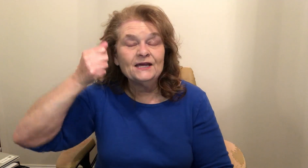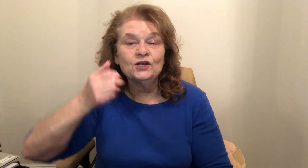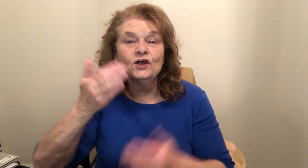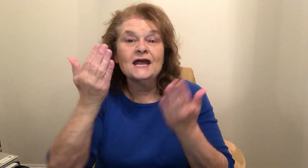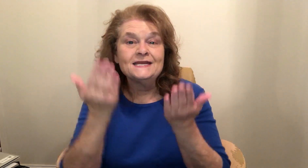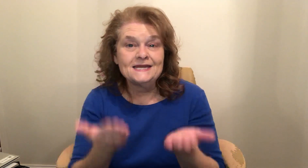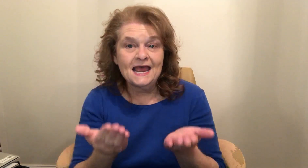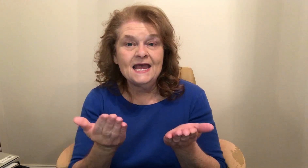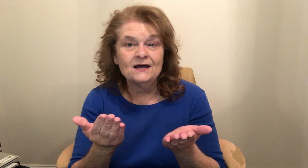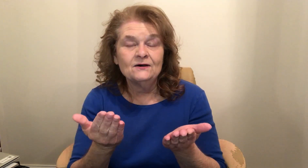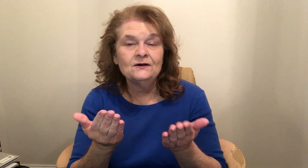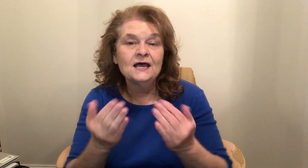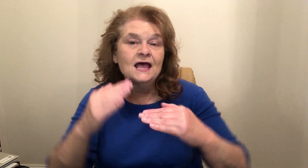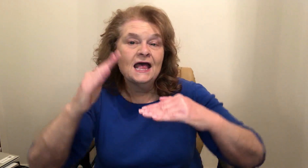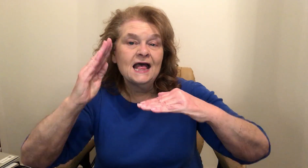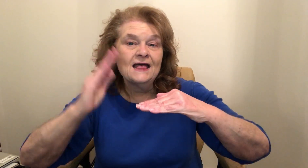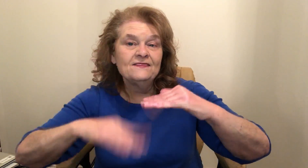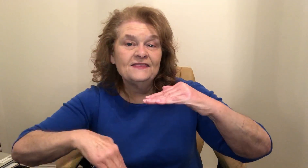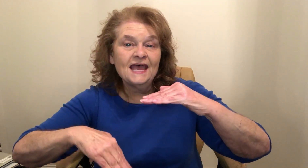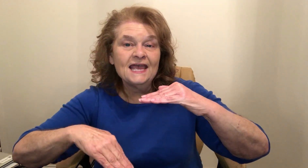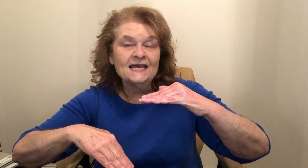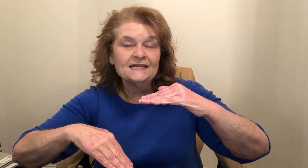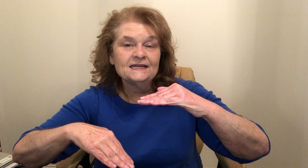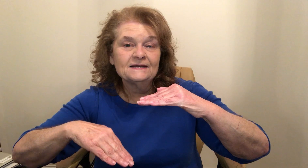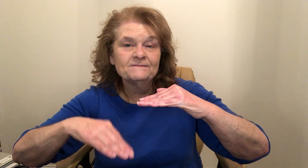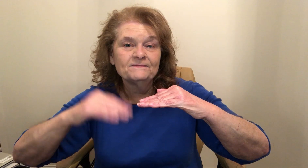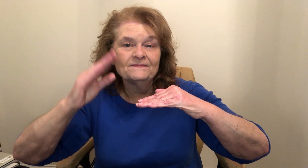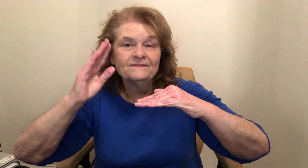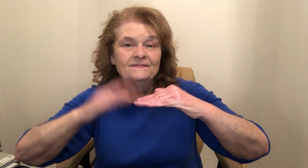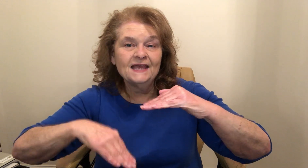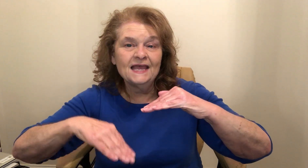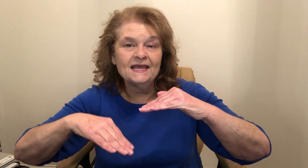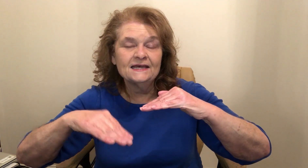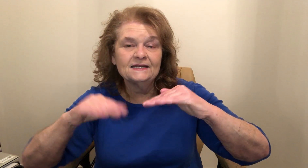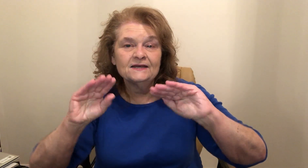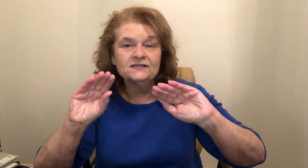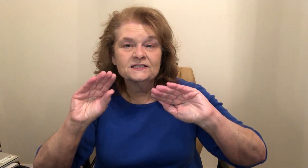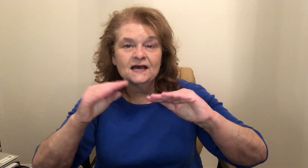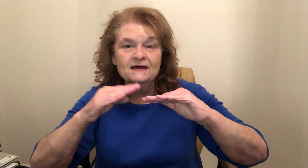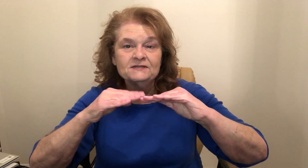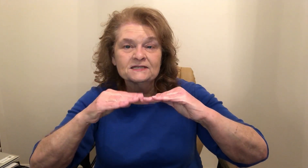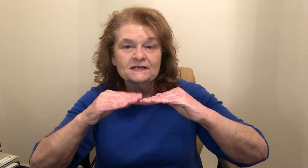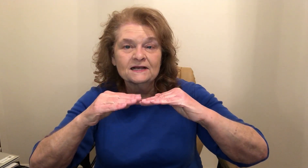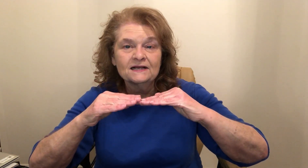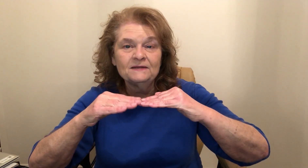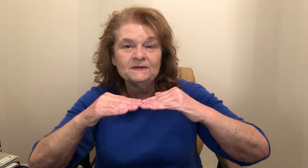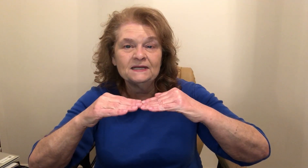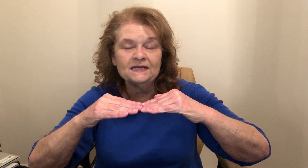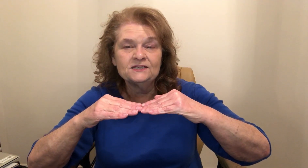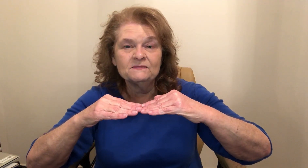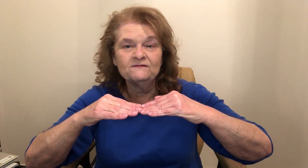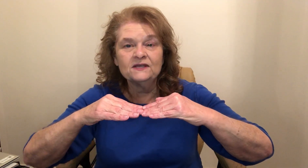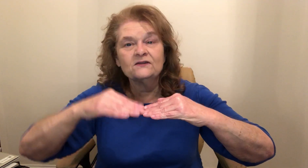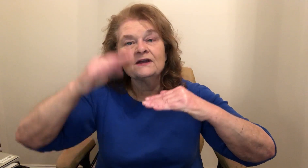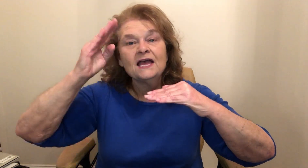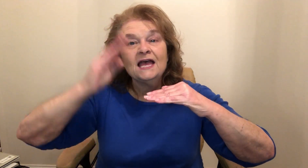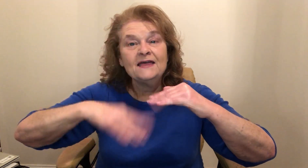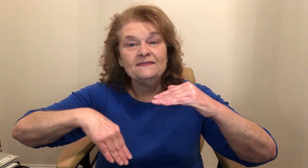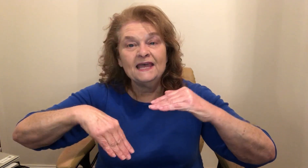better now than, just clipping the edge of my finger,